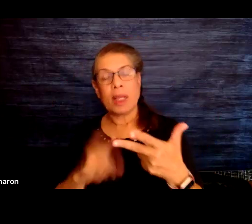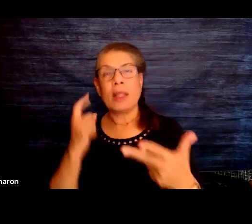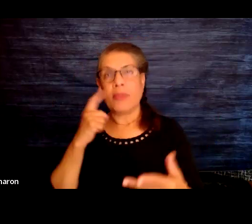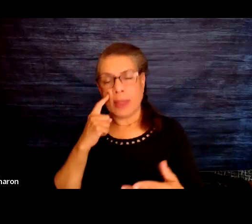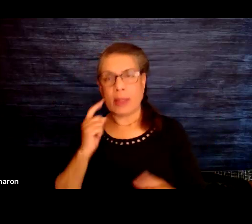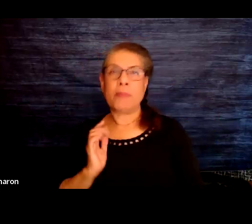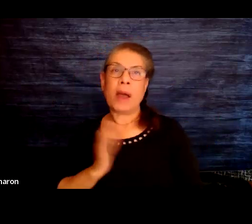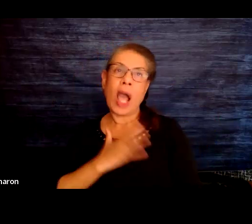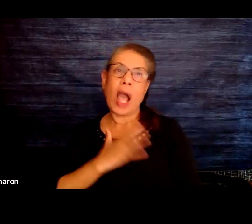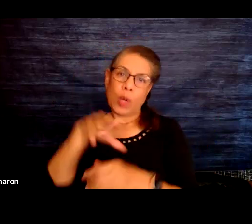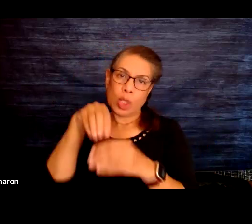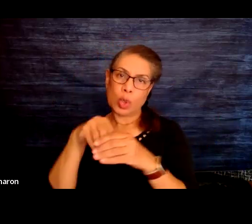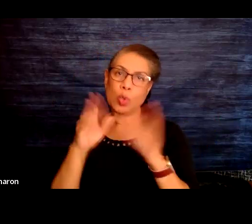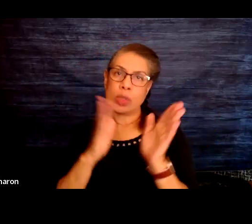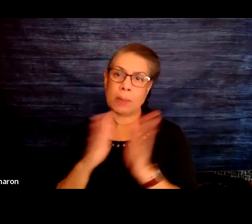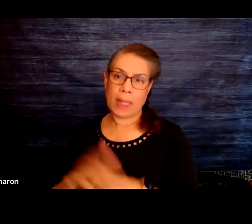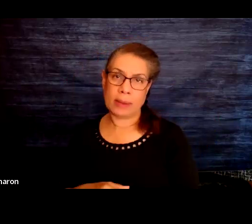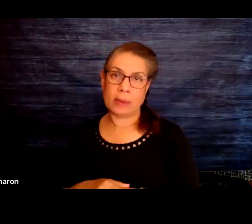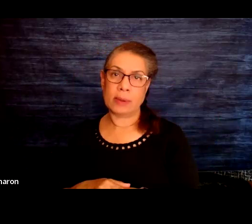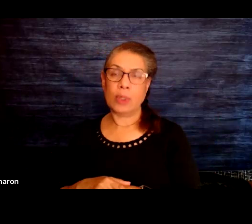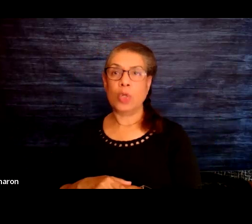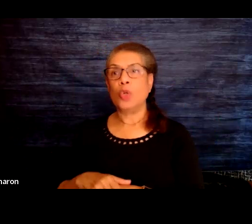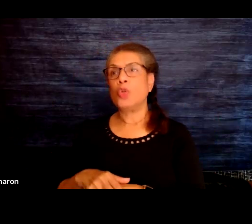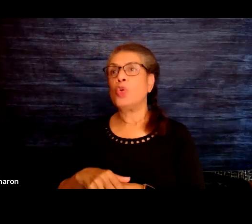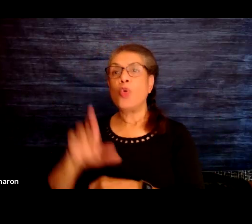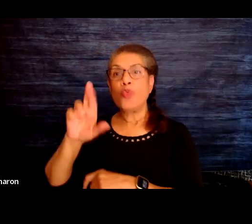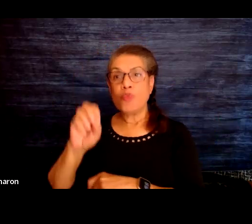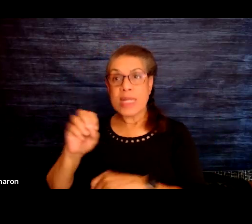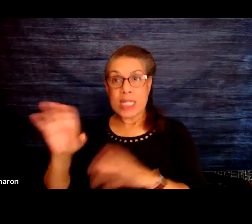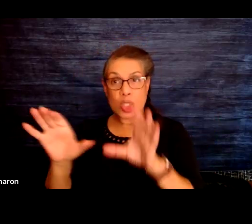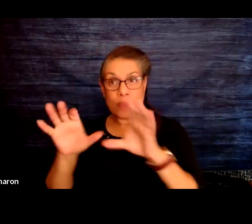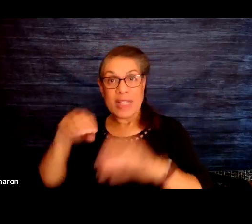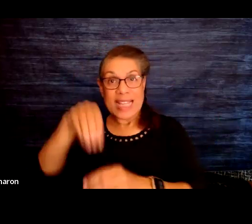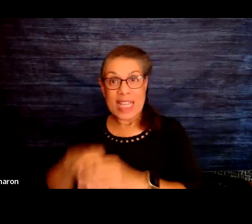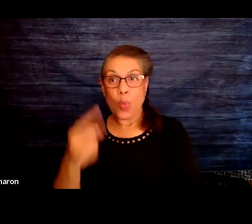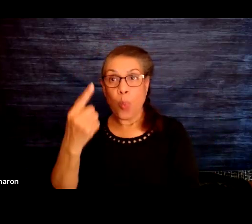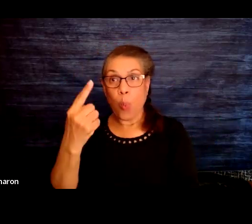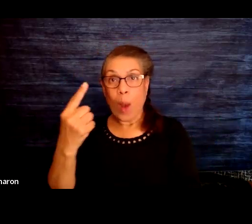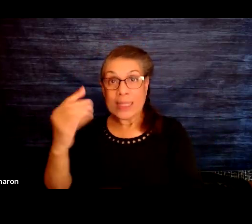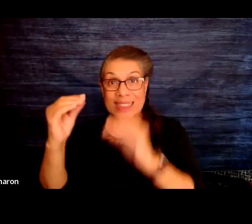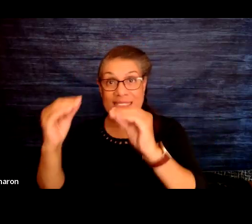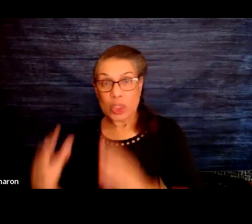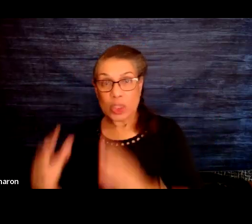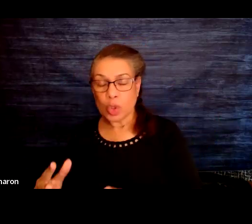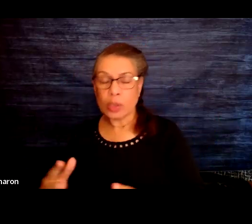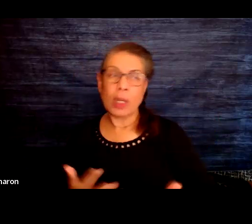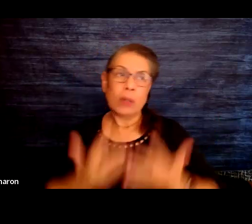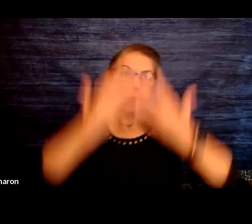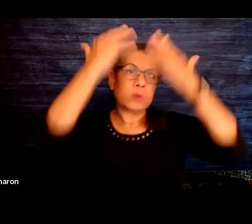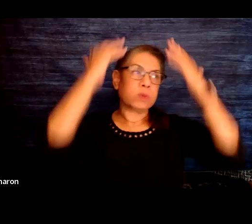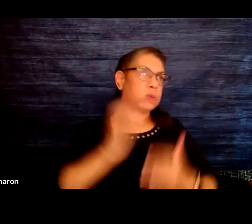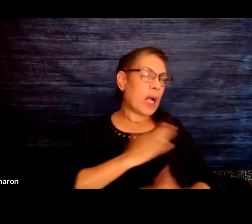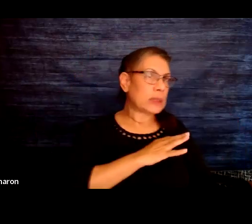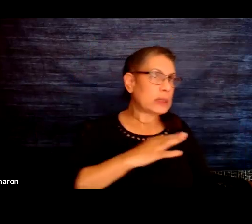our inclusion plan. 3 certifications in 1 teacher overwhelms our staff and underserves